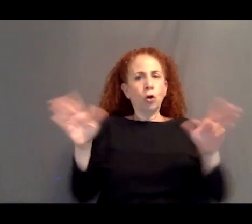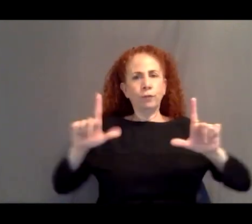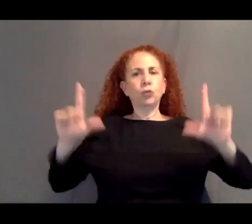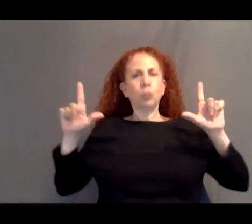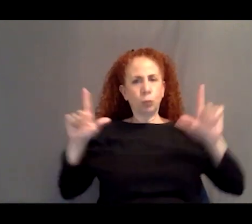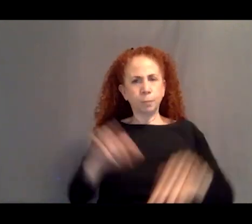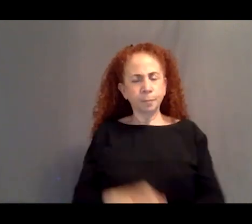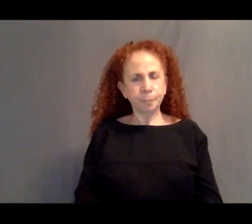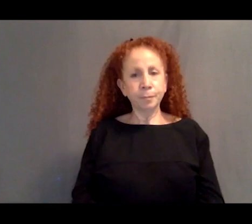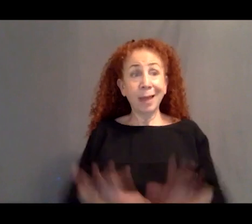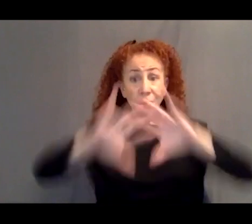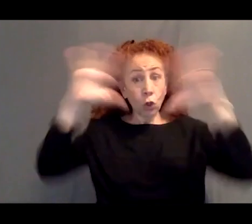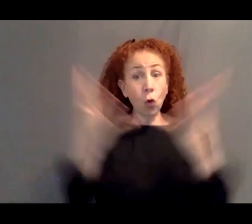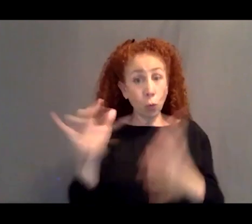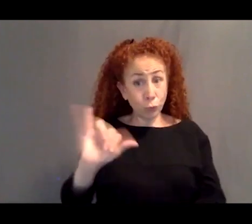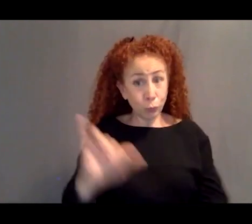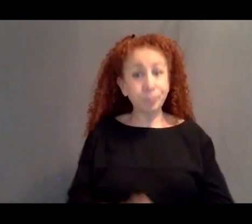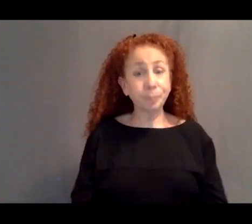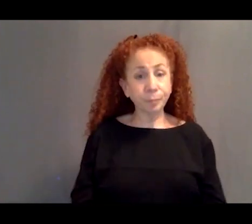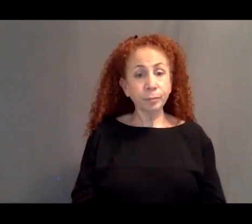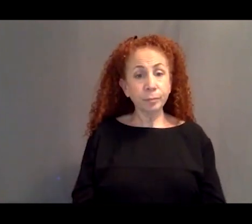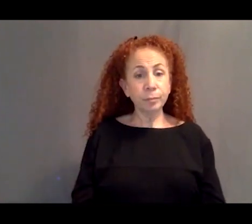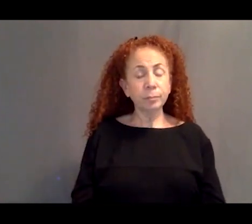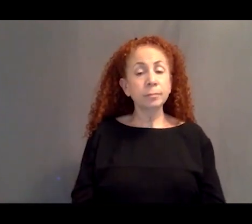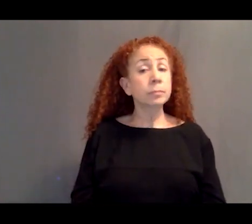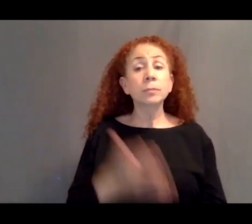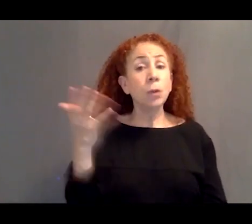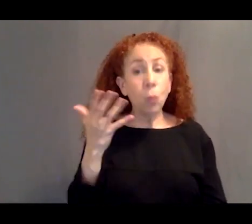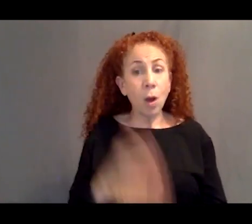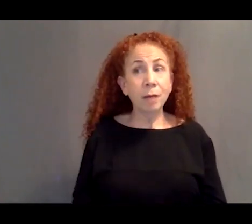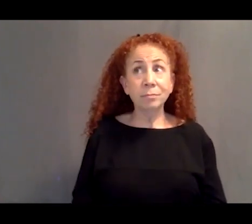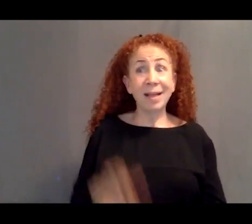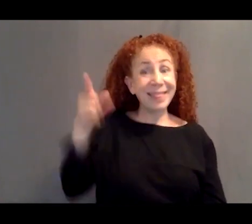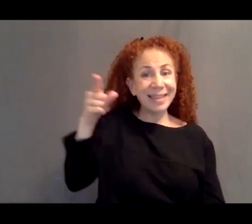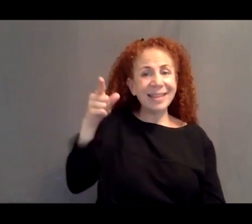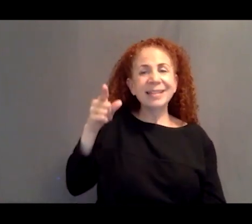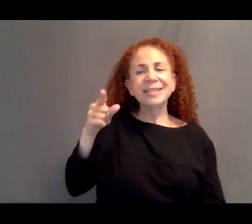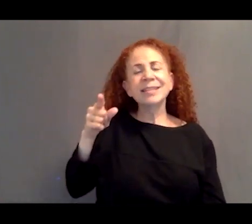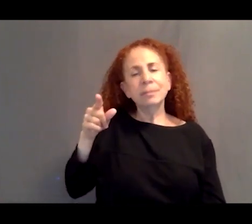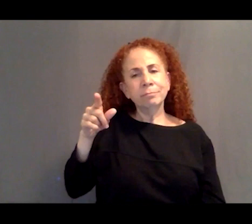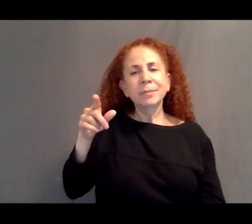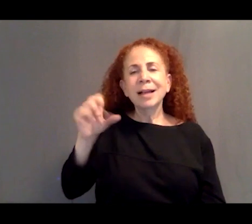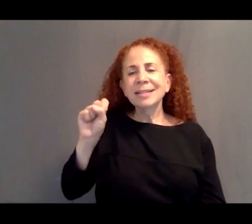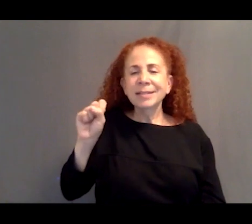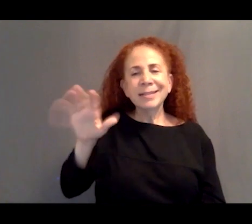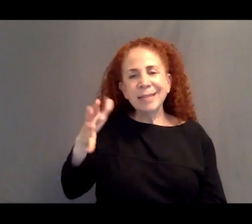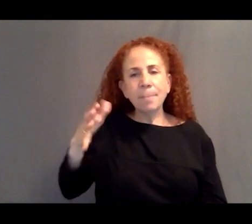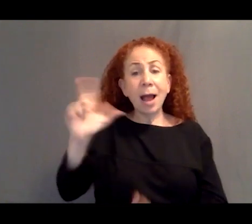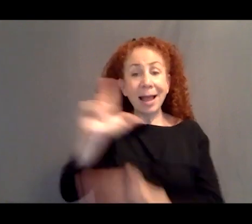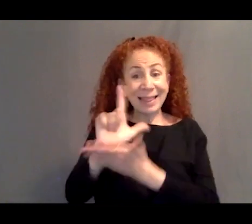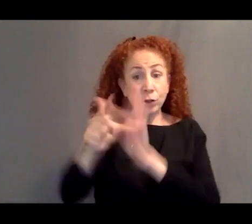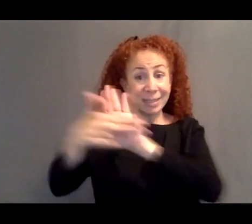global world that we live in, and increasingly so, these statuses as